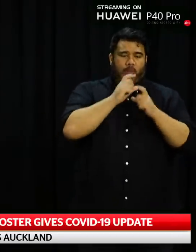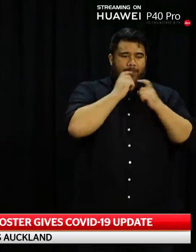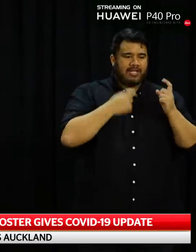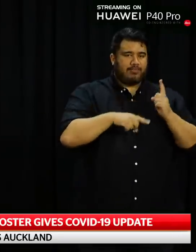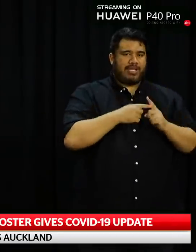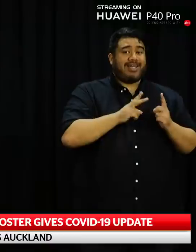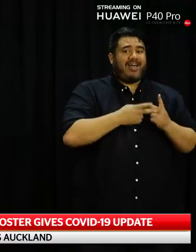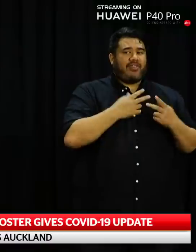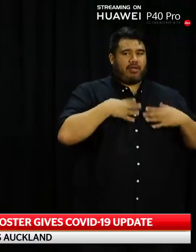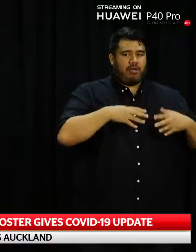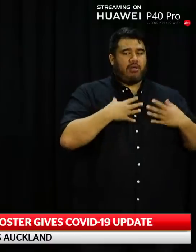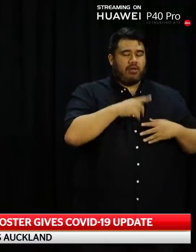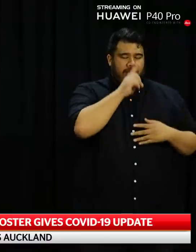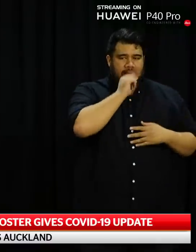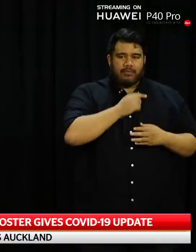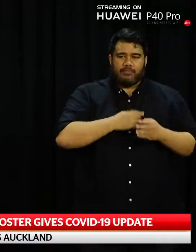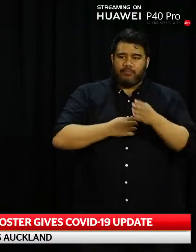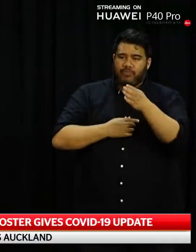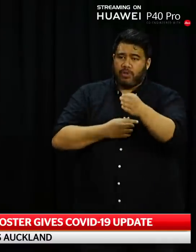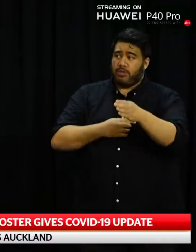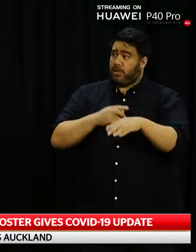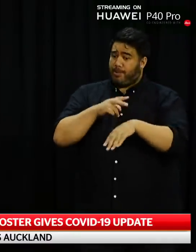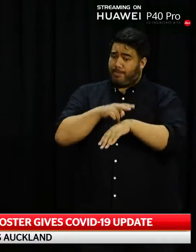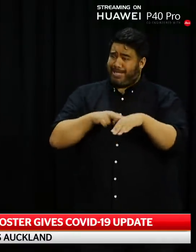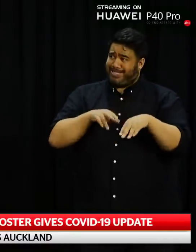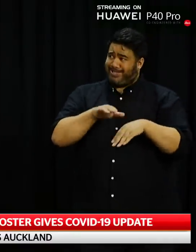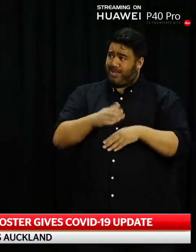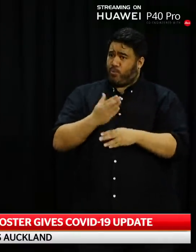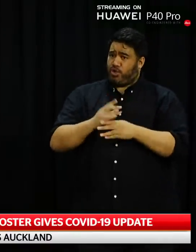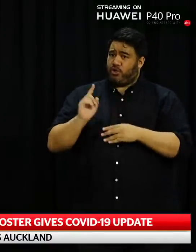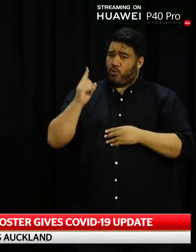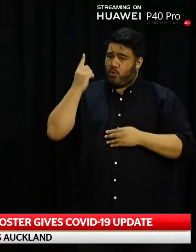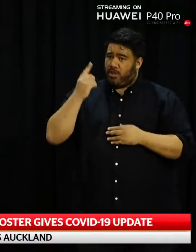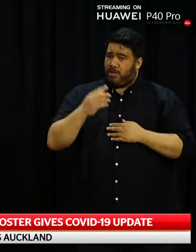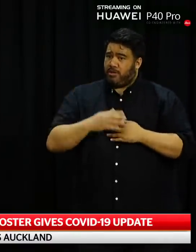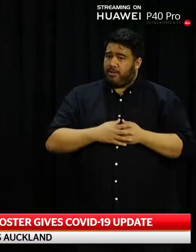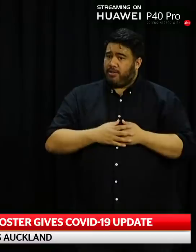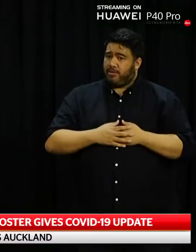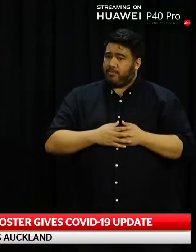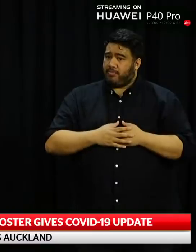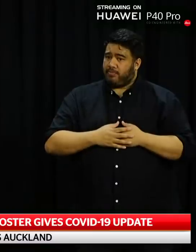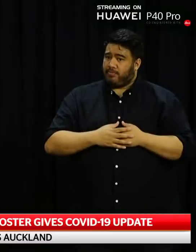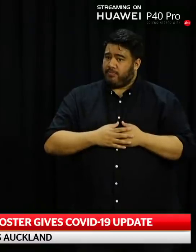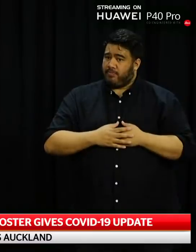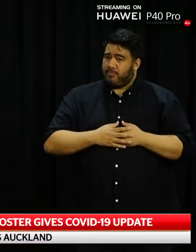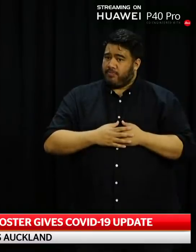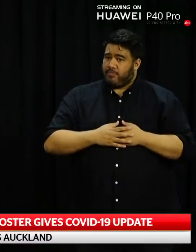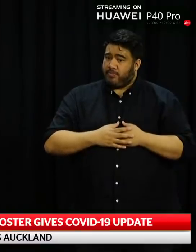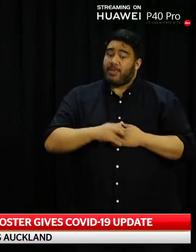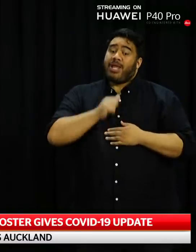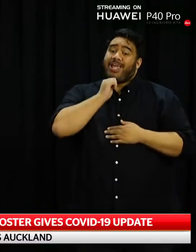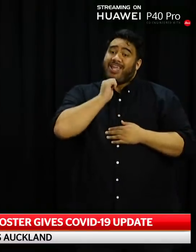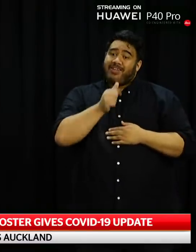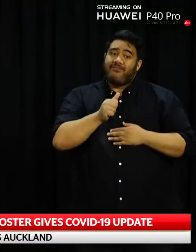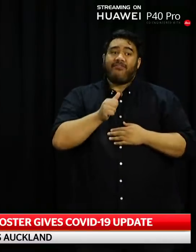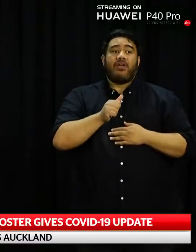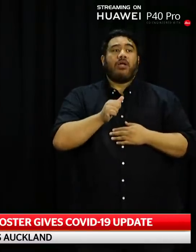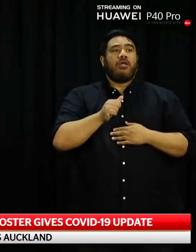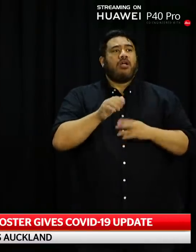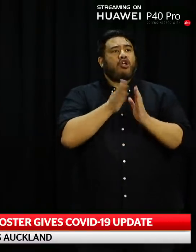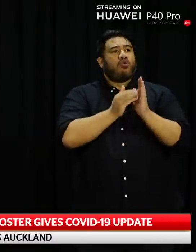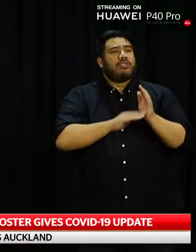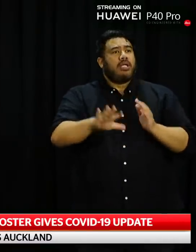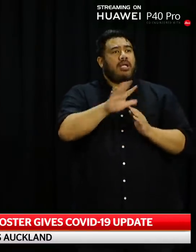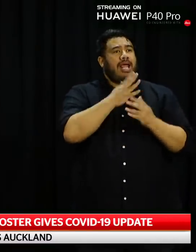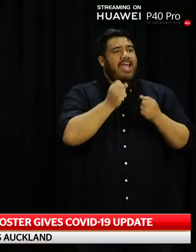masks. Are police officers on the ground still receiving information about the positive COVID-19 cases in the country? I'm sorry,